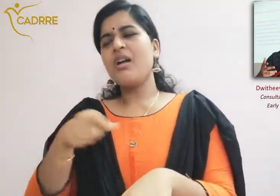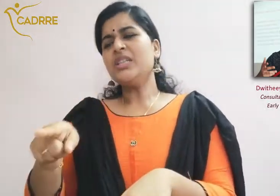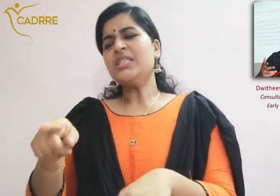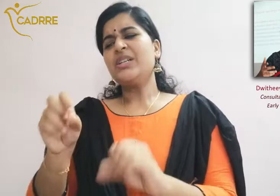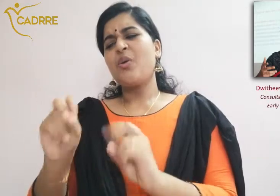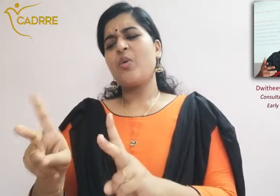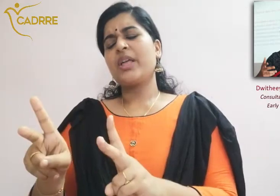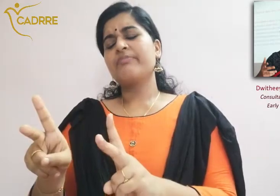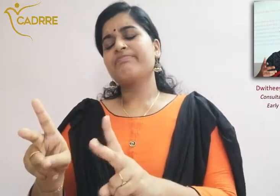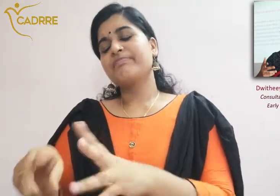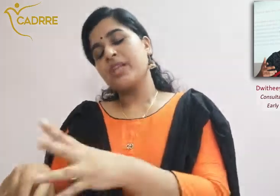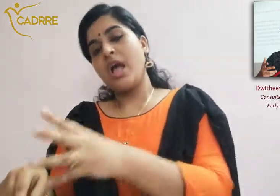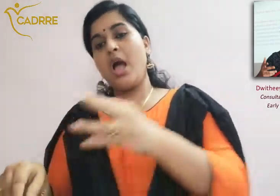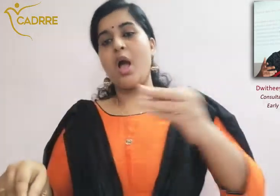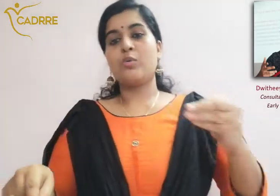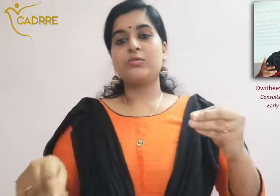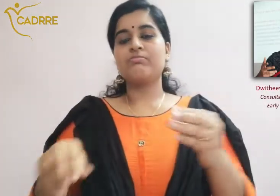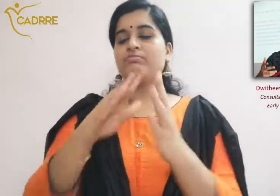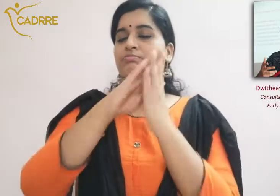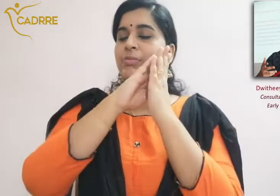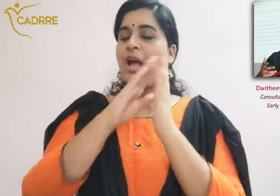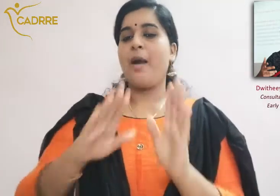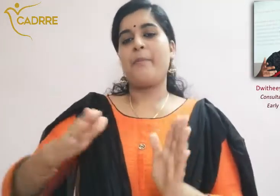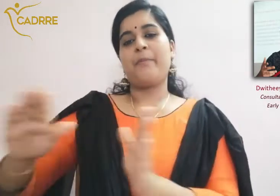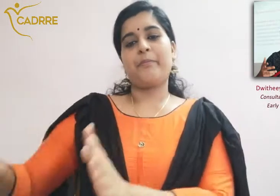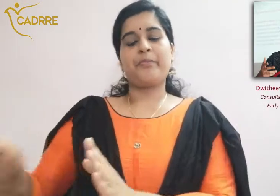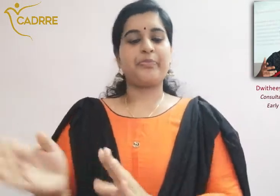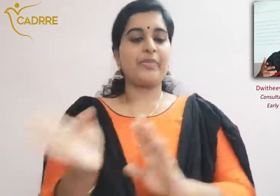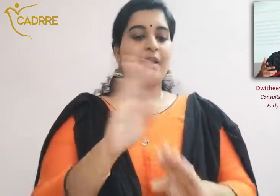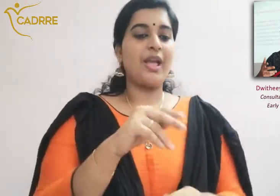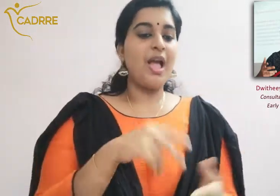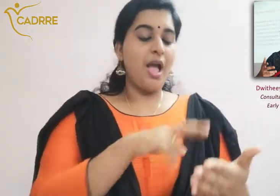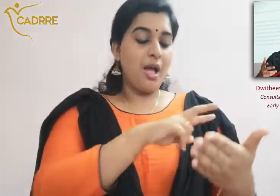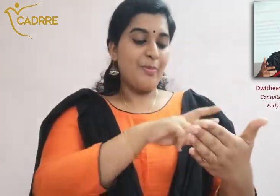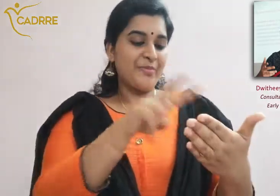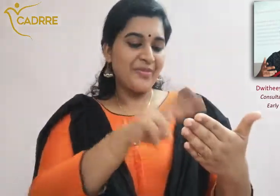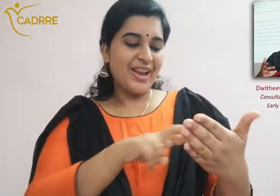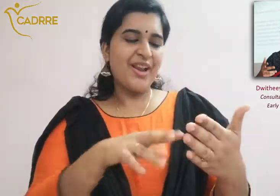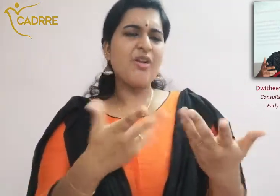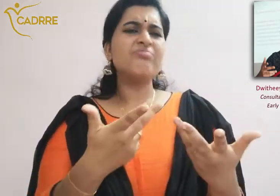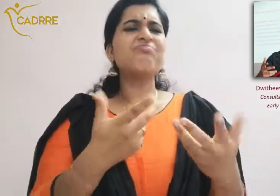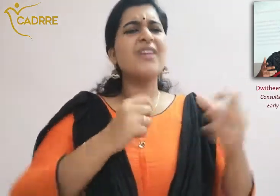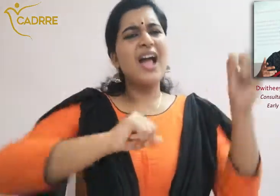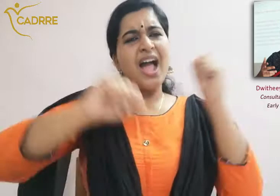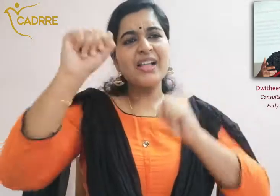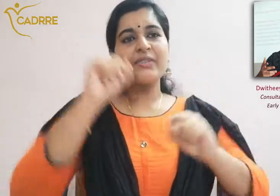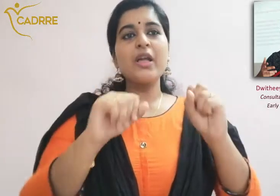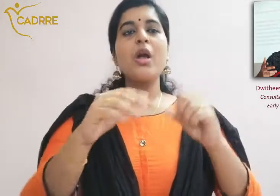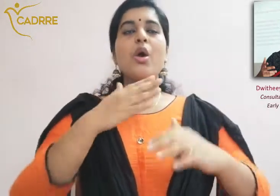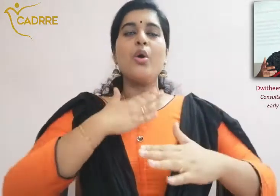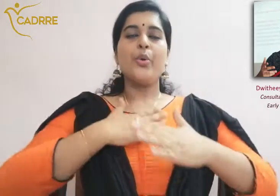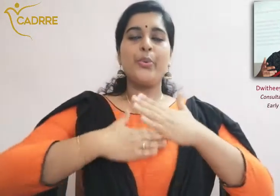it more than 20 minutes. You may please leave the bed if you feel so.